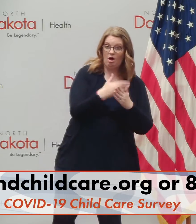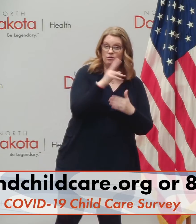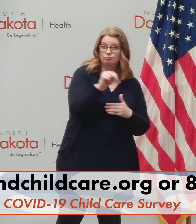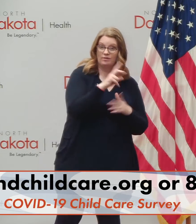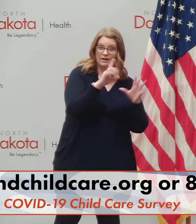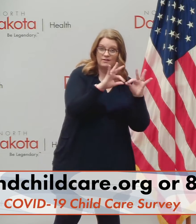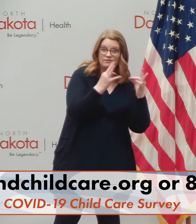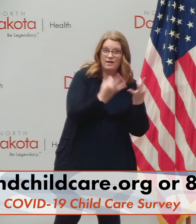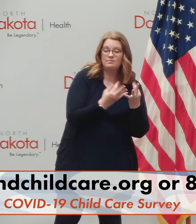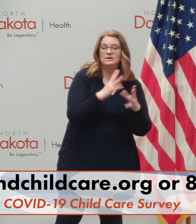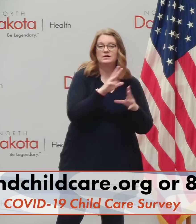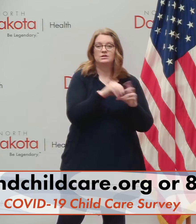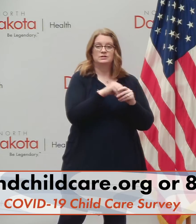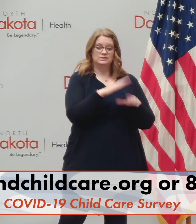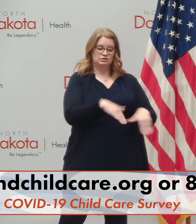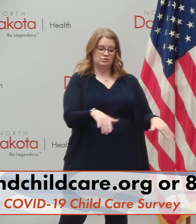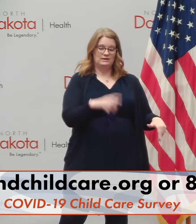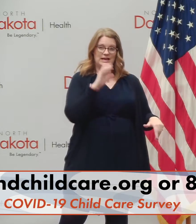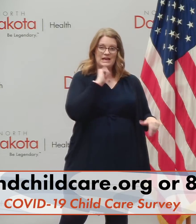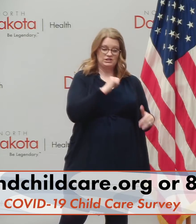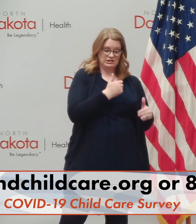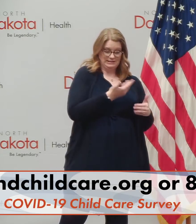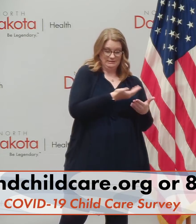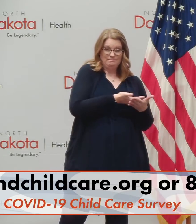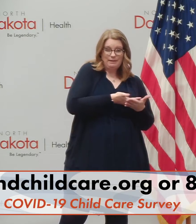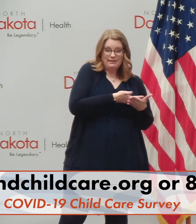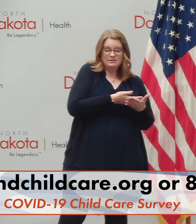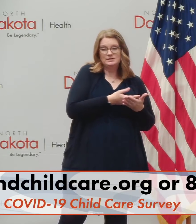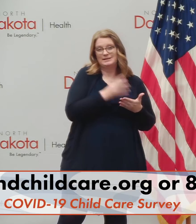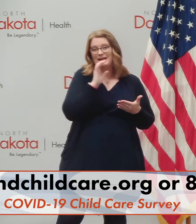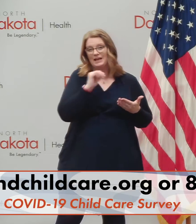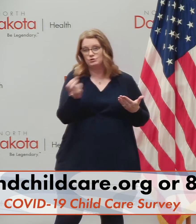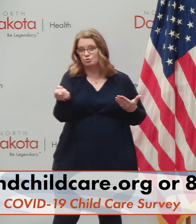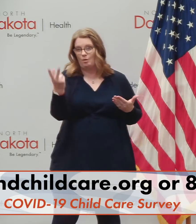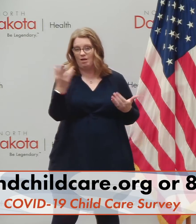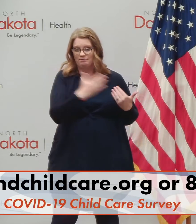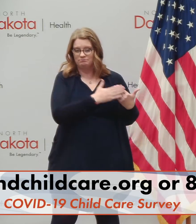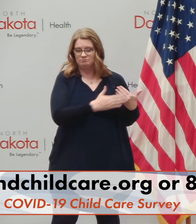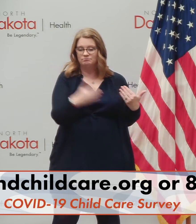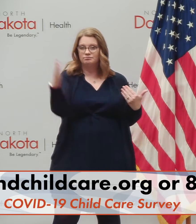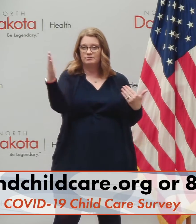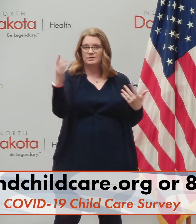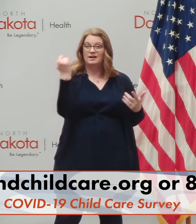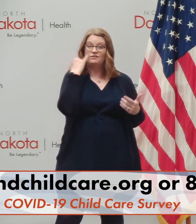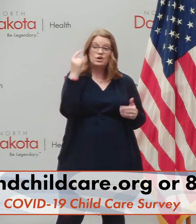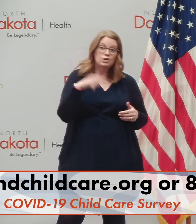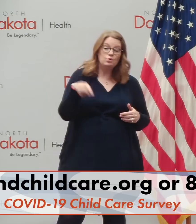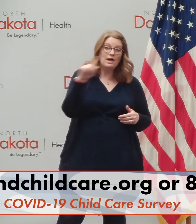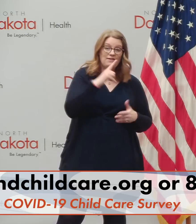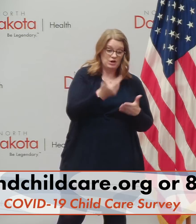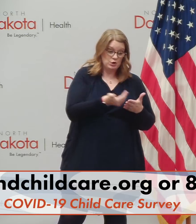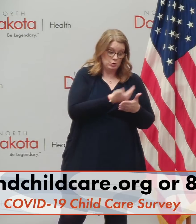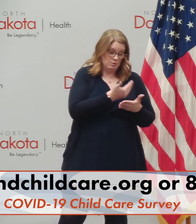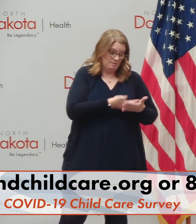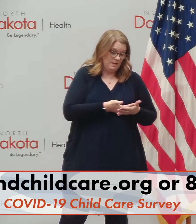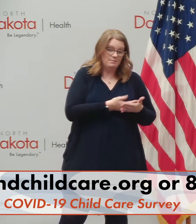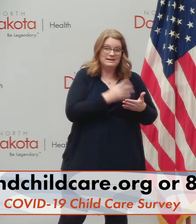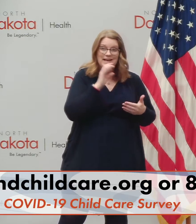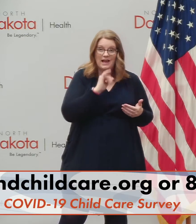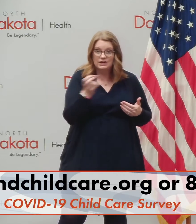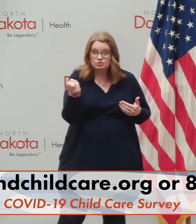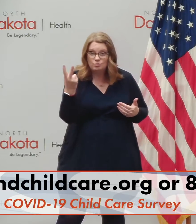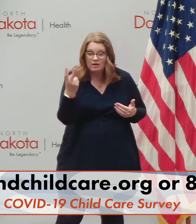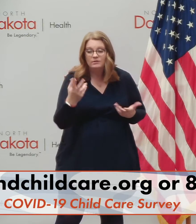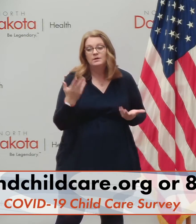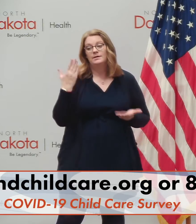households include children ranging in age from newborn to age 12. So if you've got a newborn to age 12, and even if you aren't getting child care